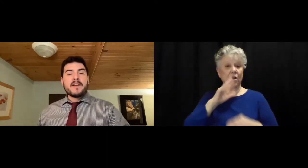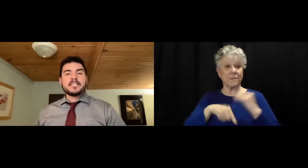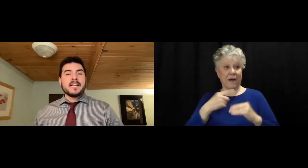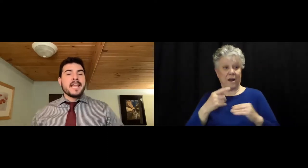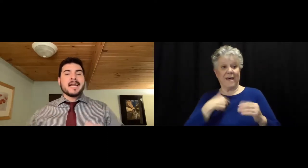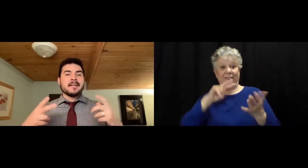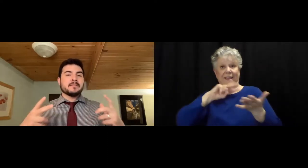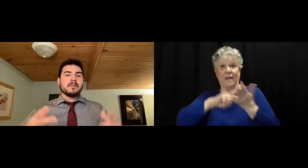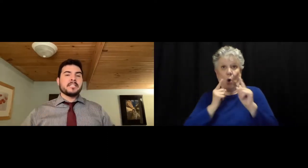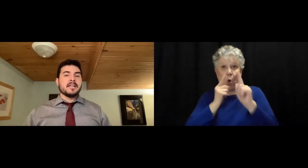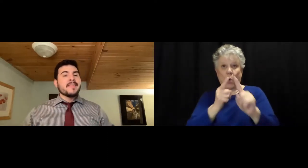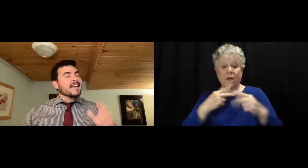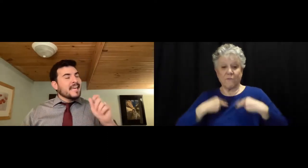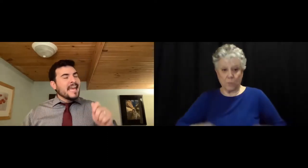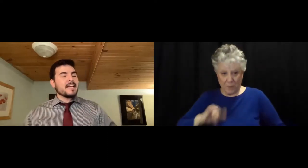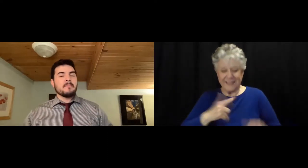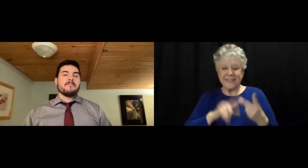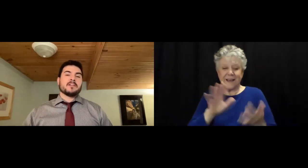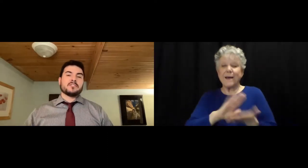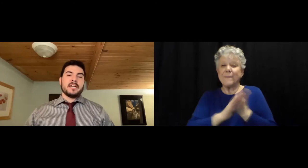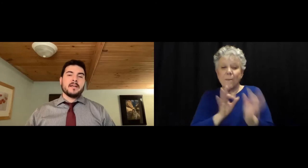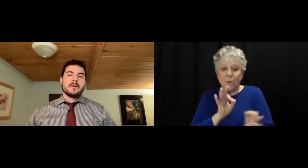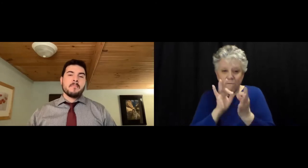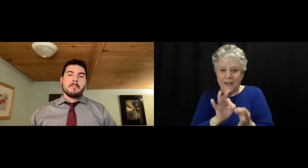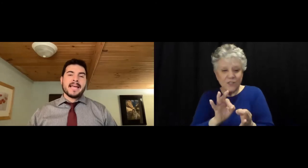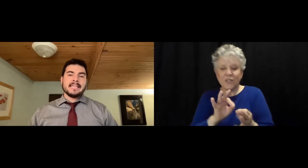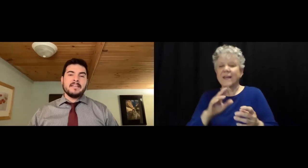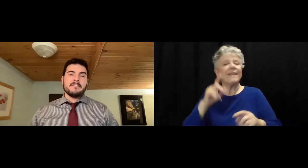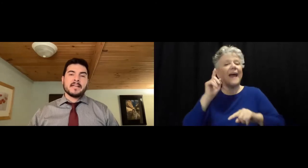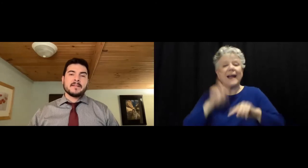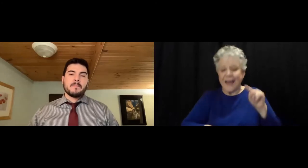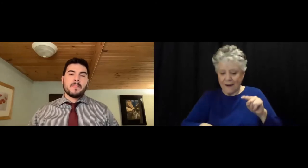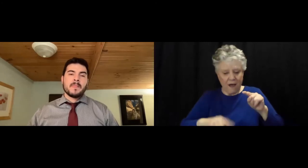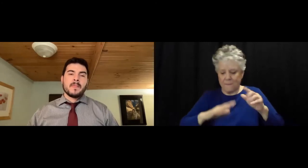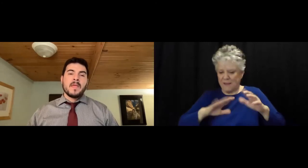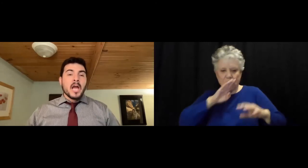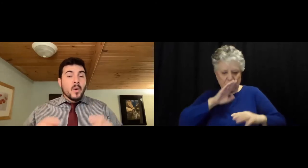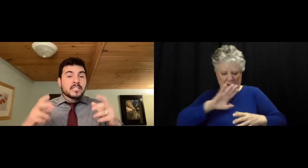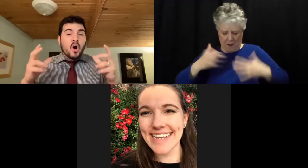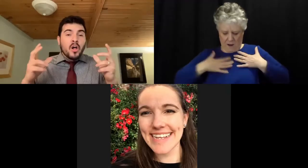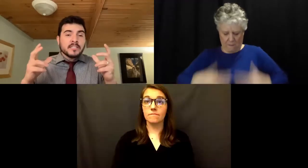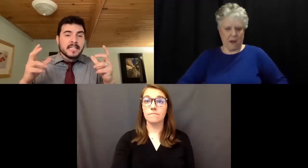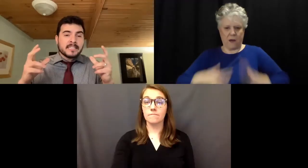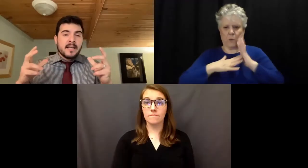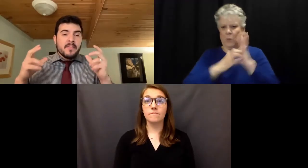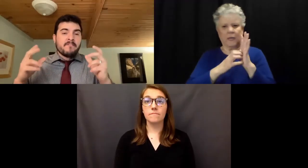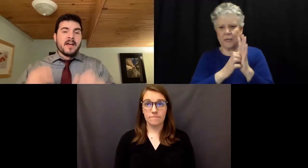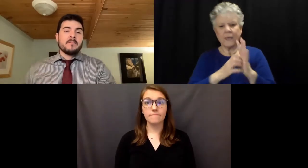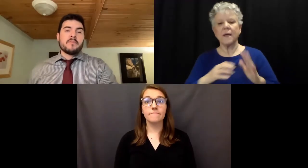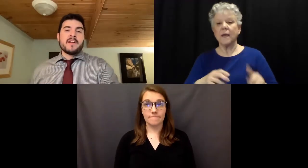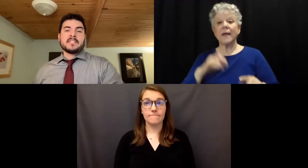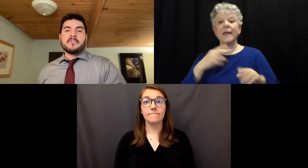a perfection in contemplation that cannot be frustrated by bodily defect. Aquinas calls this